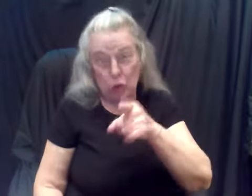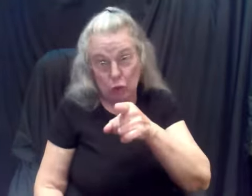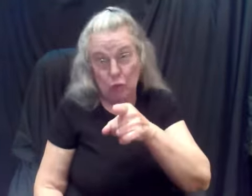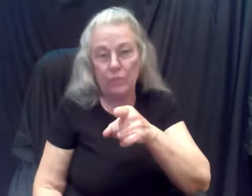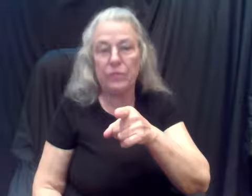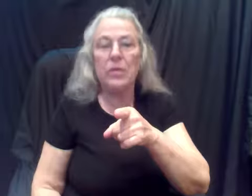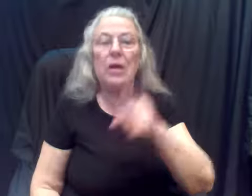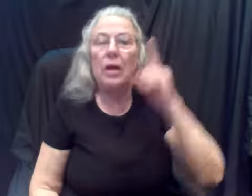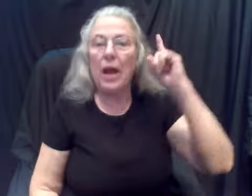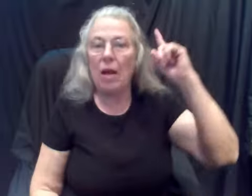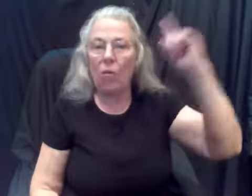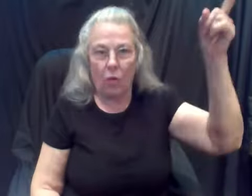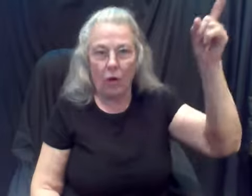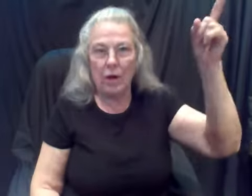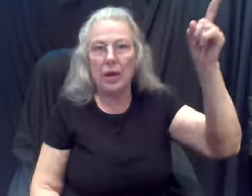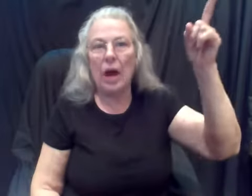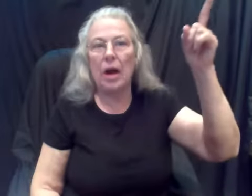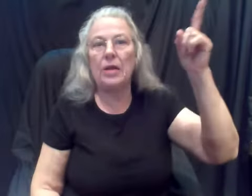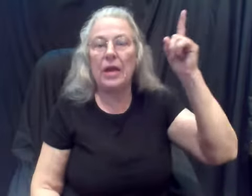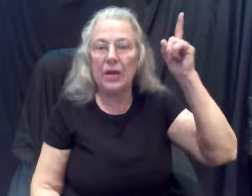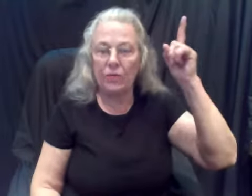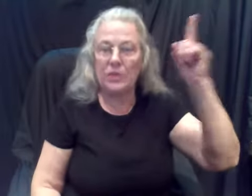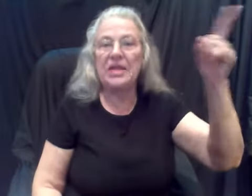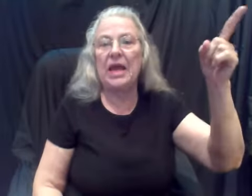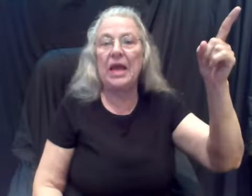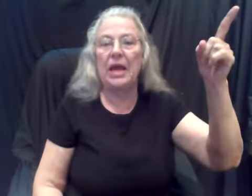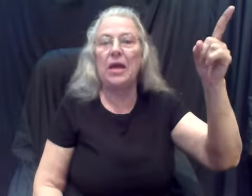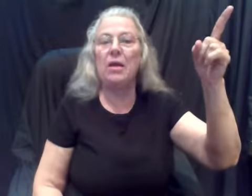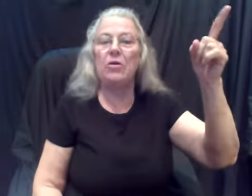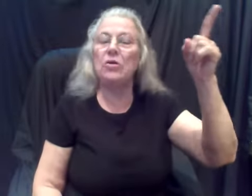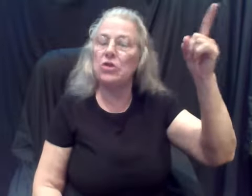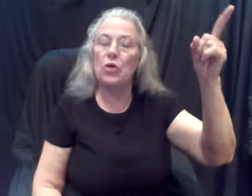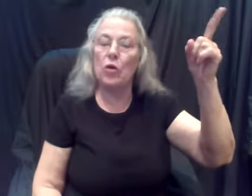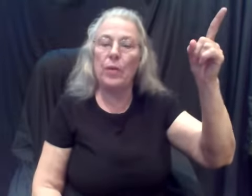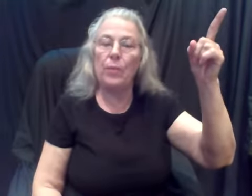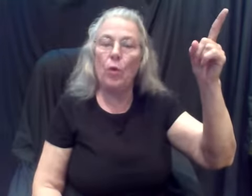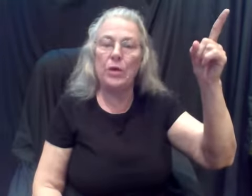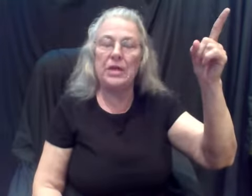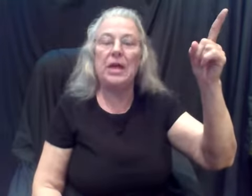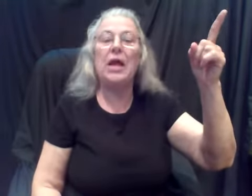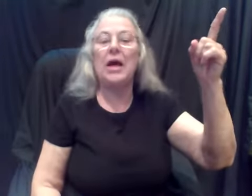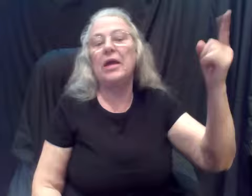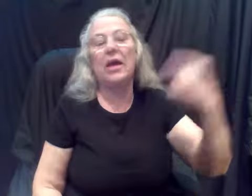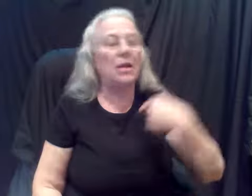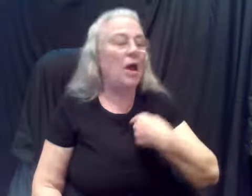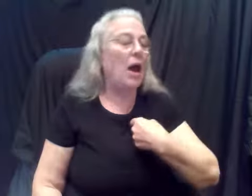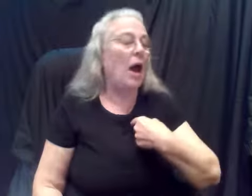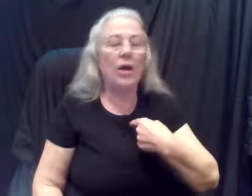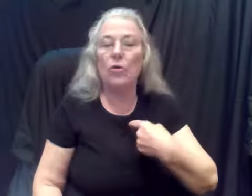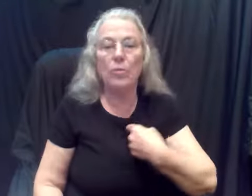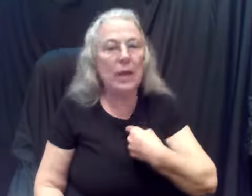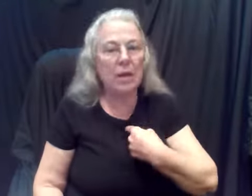you, or God. If we say he, you're just going to be pointing. Again, I or me,